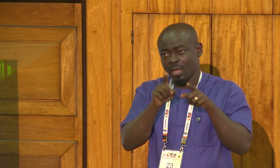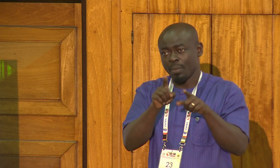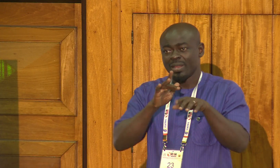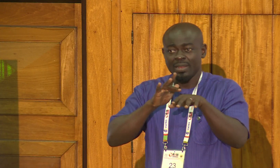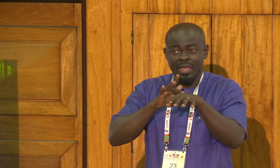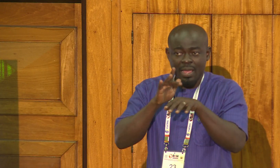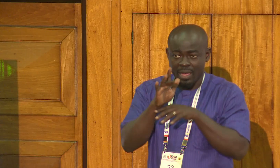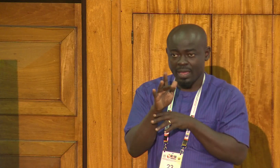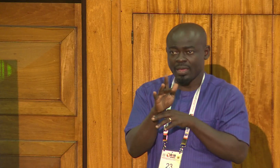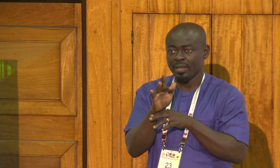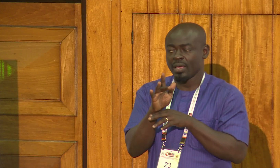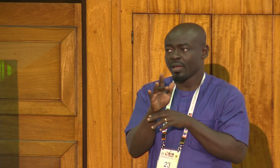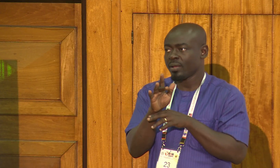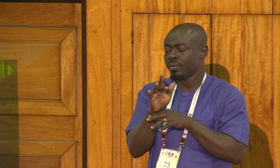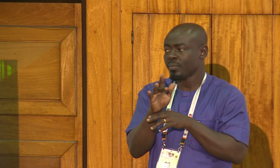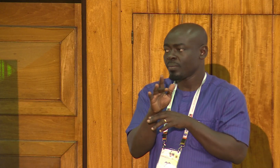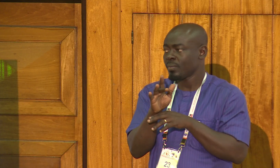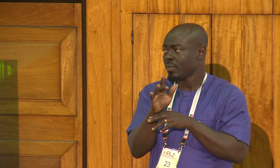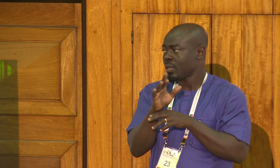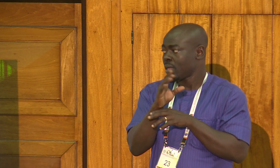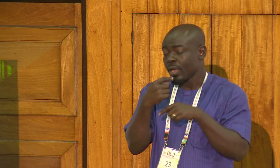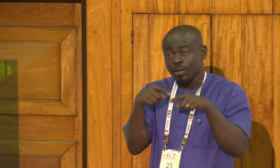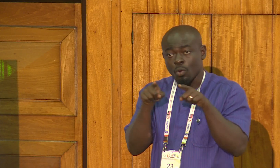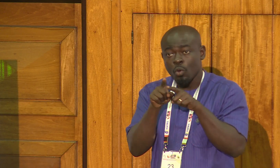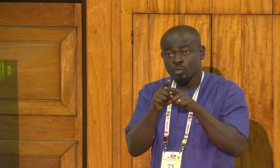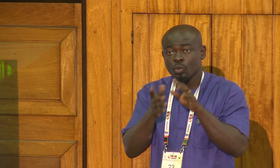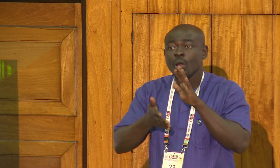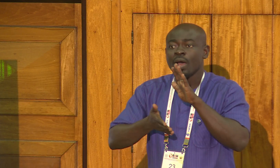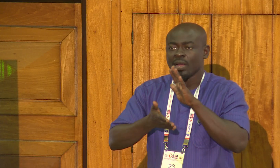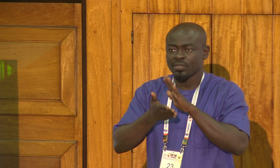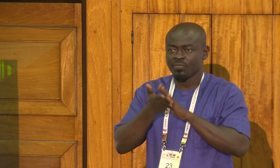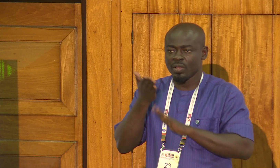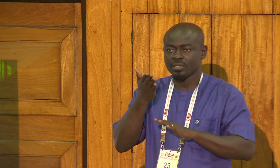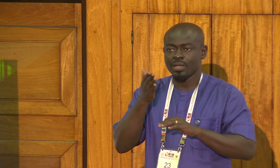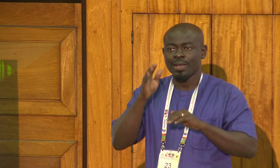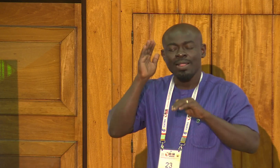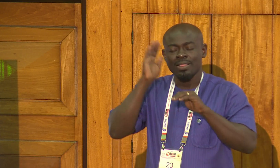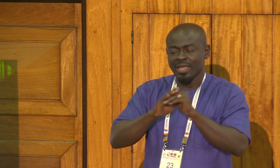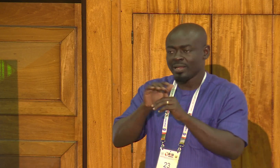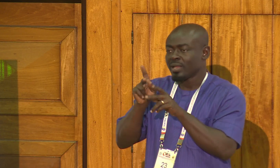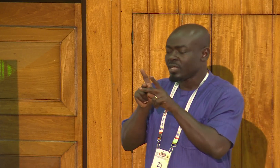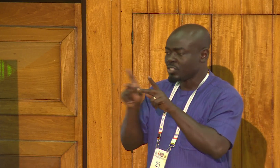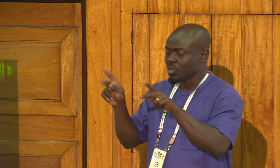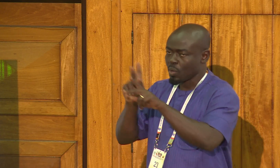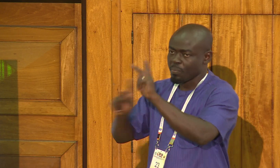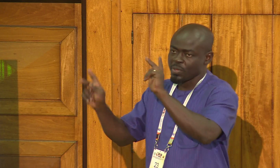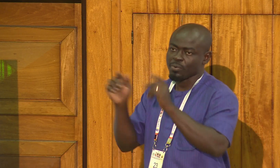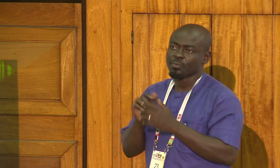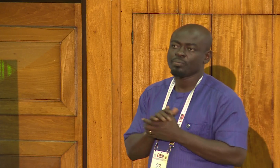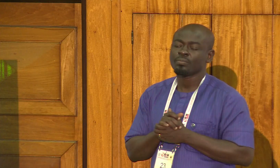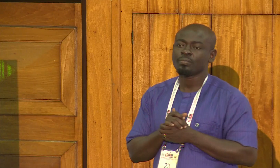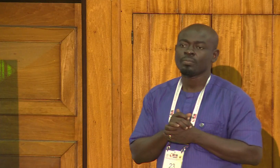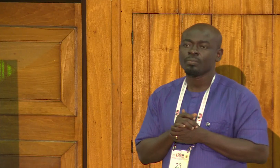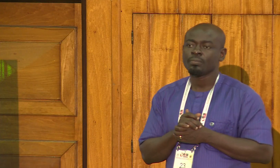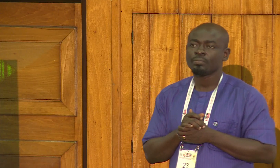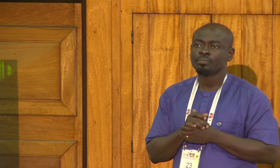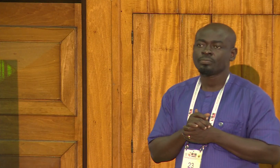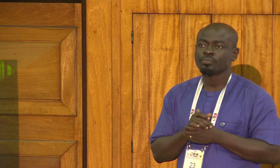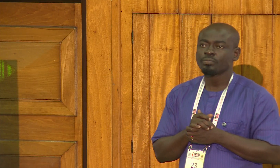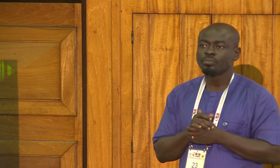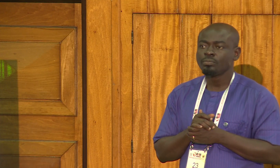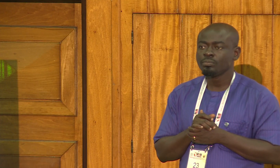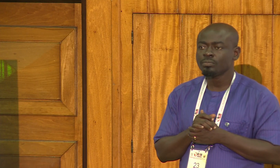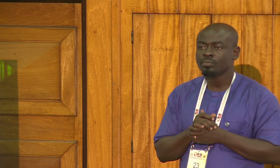earlier and also faster than the general population. And this is